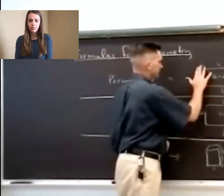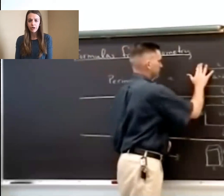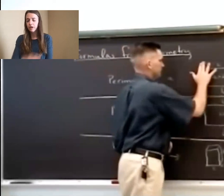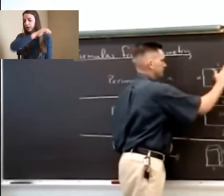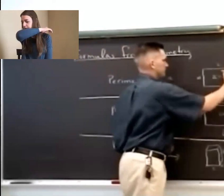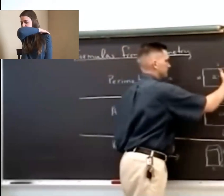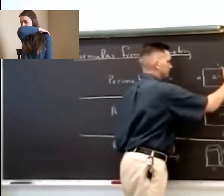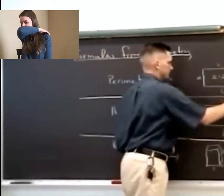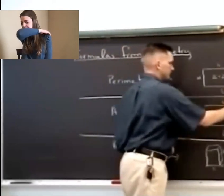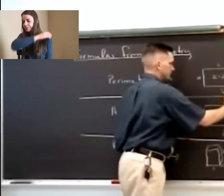perimeter.